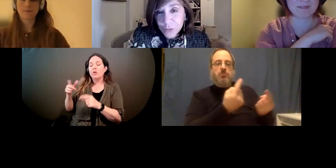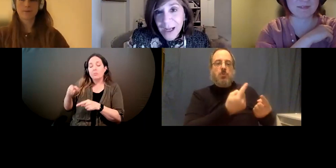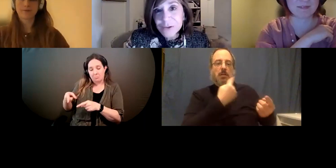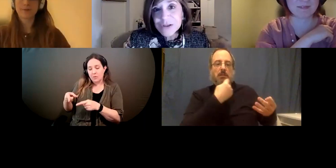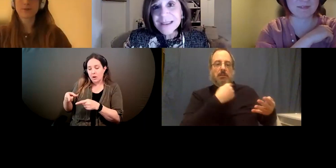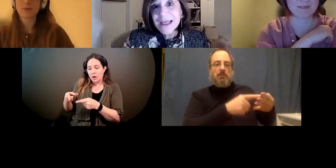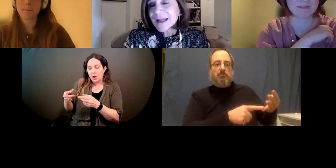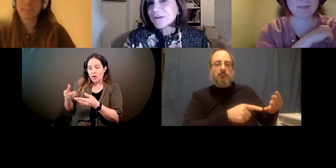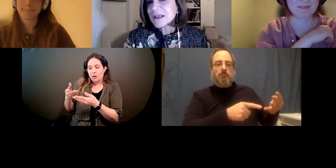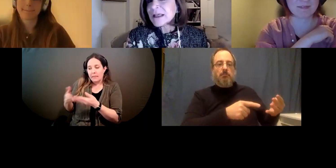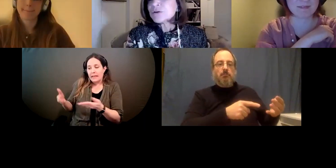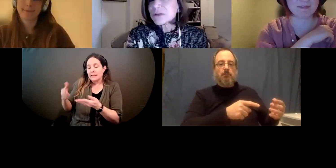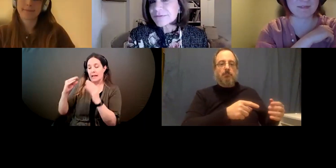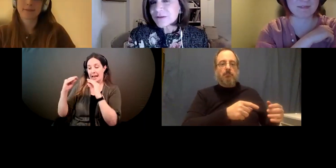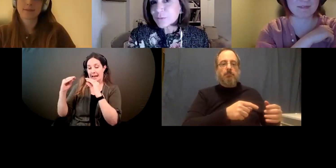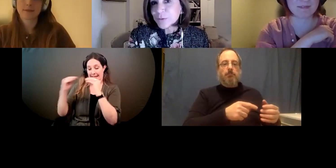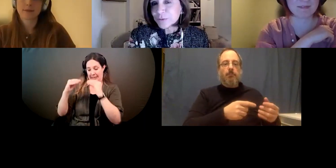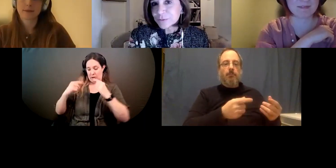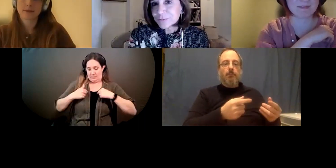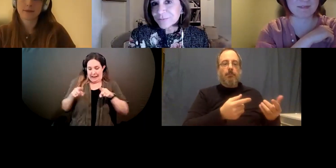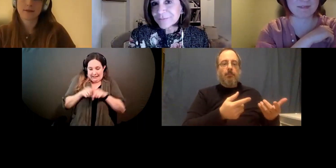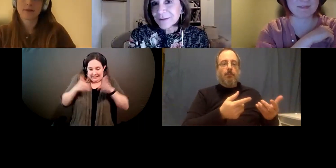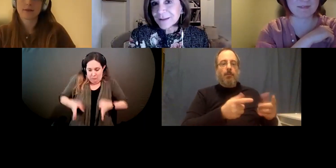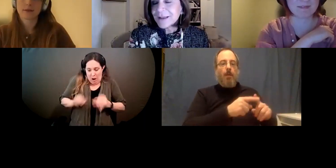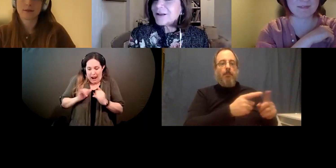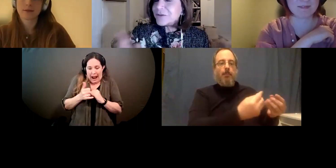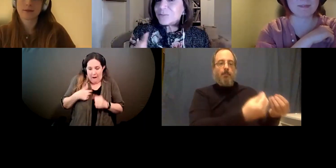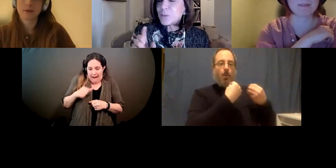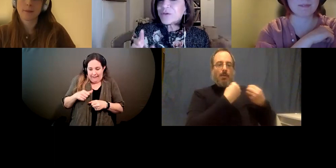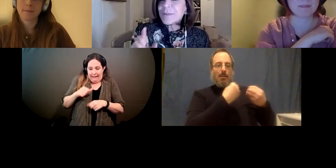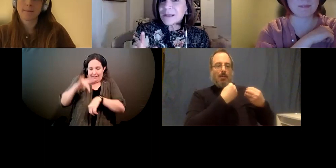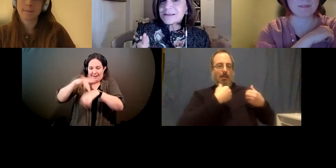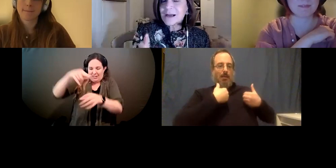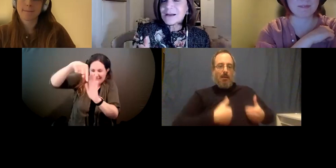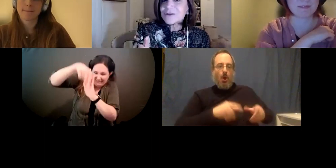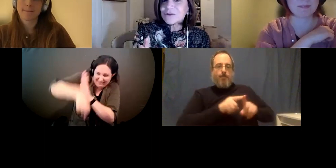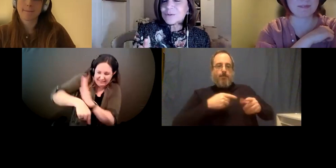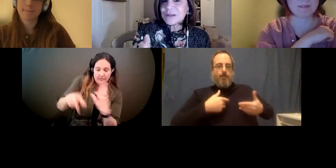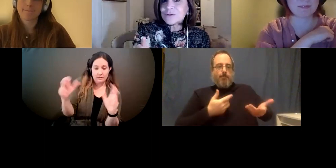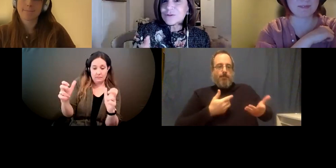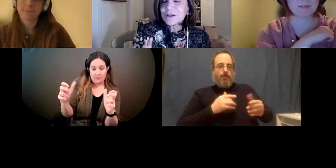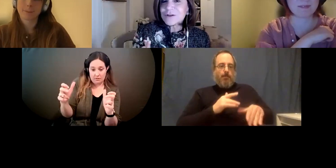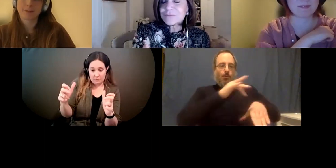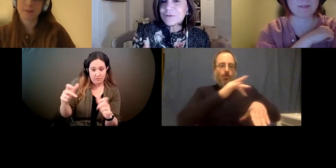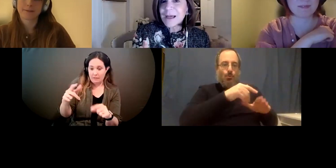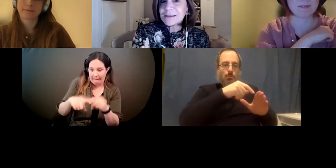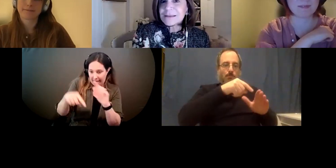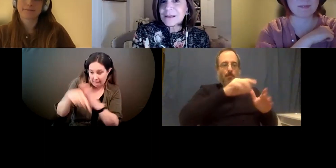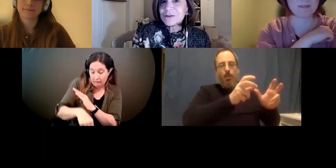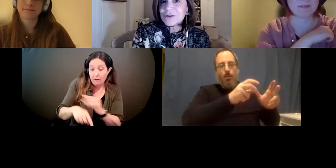taught you how to get at the innards of the computer. With the Macintosh, with the introduction